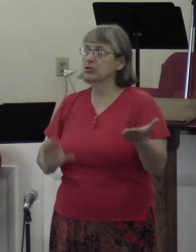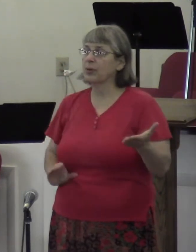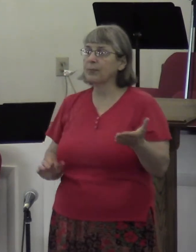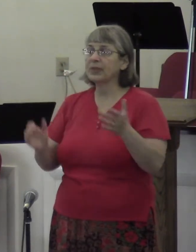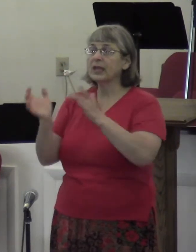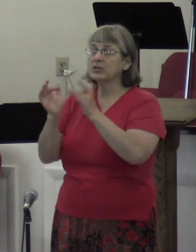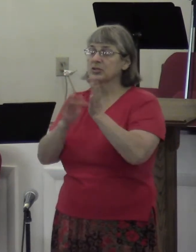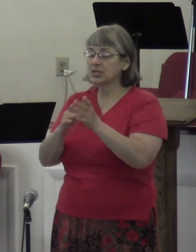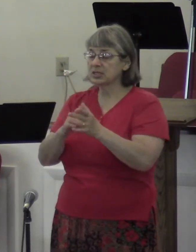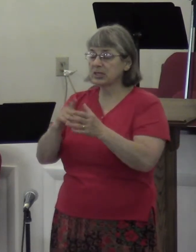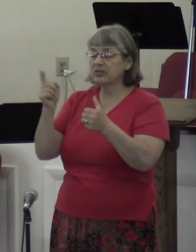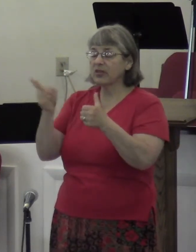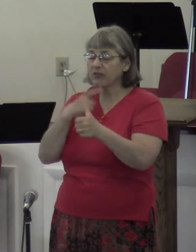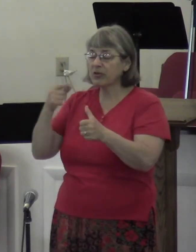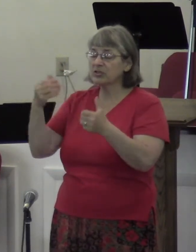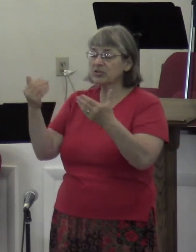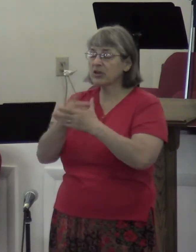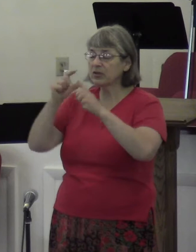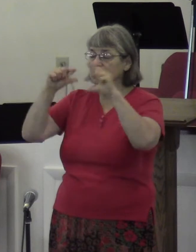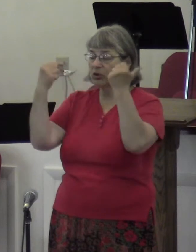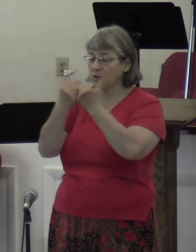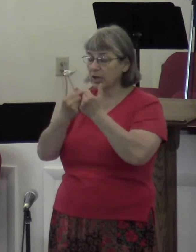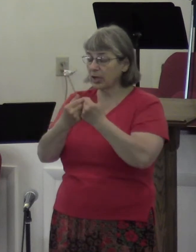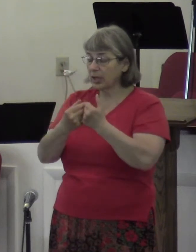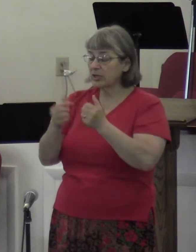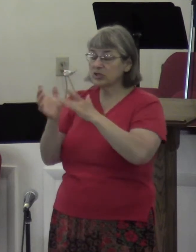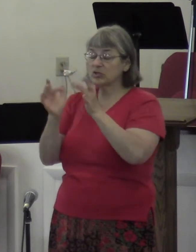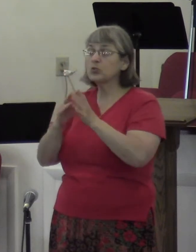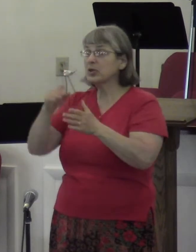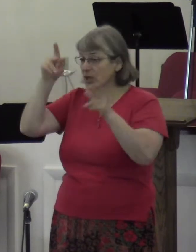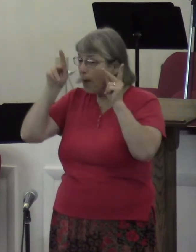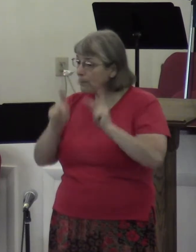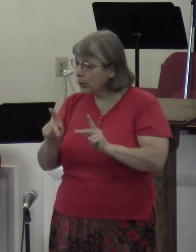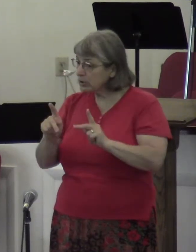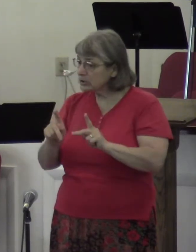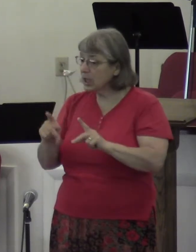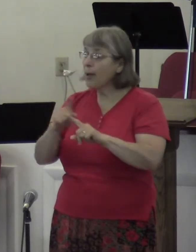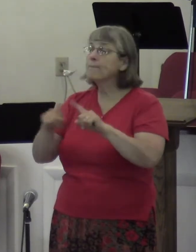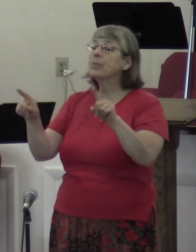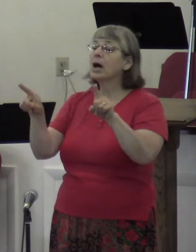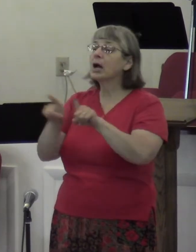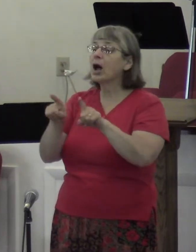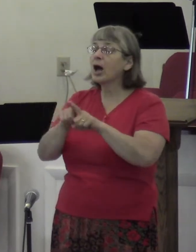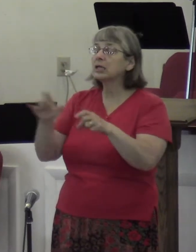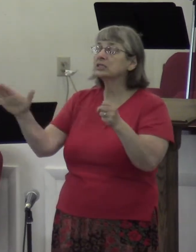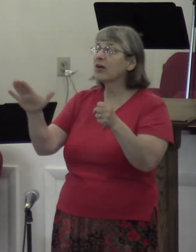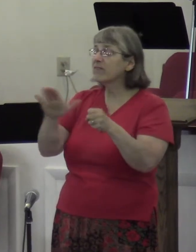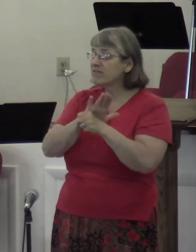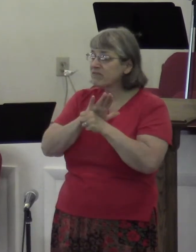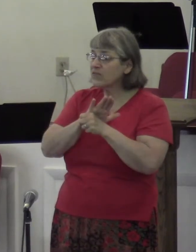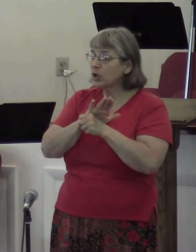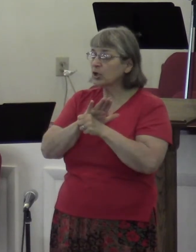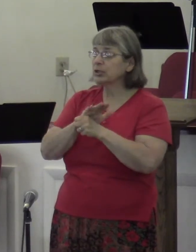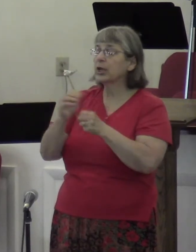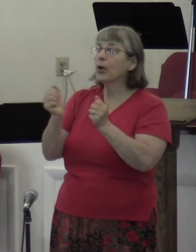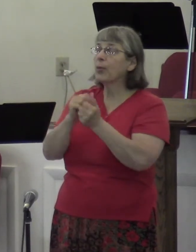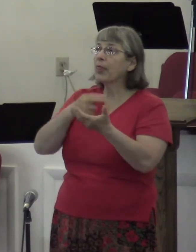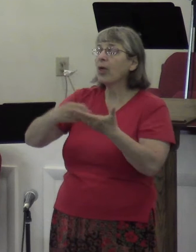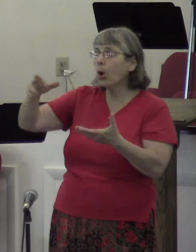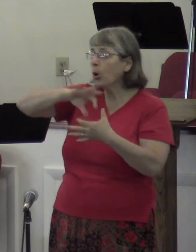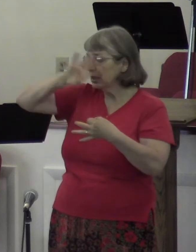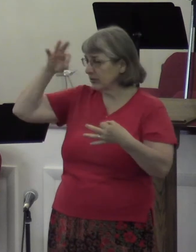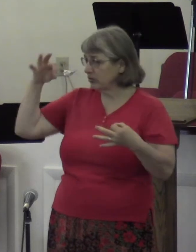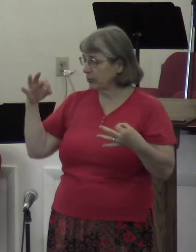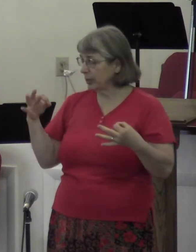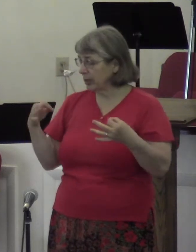Jesus is the first of a new race. He is a human being, but he is also completely filled with the Holy